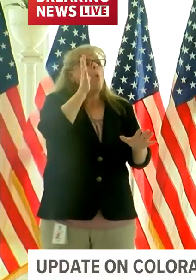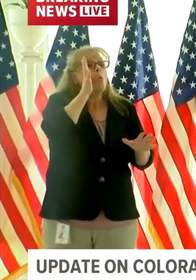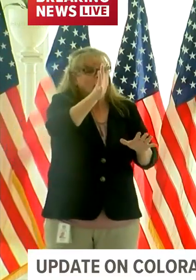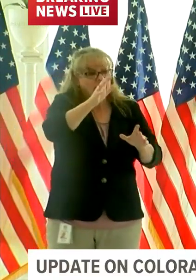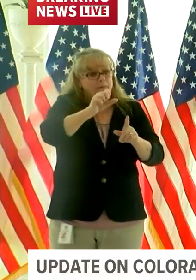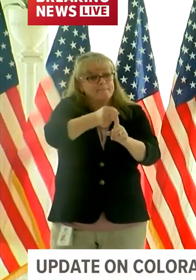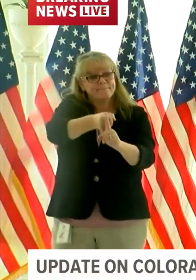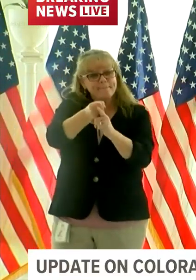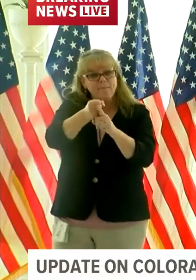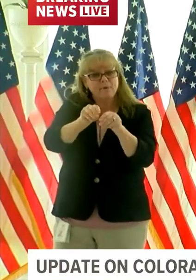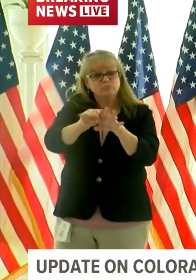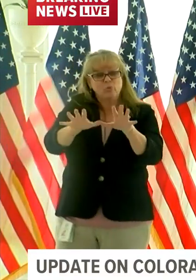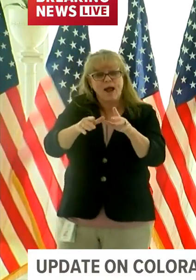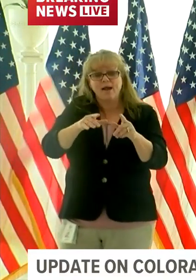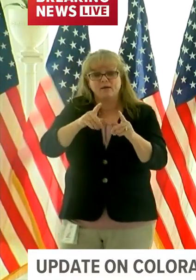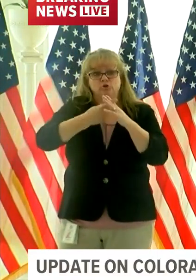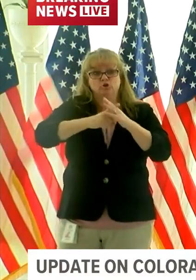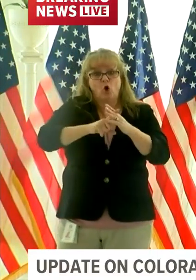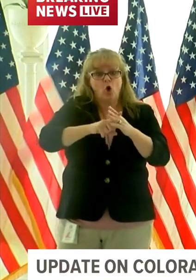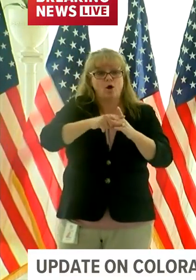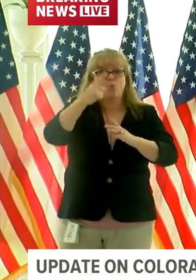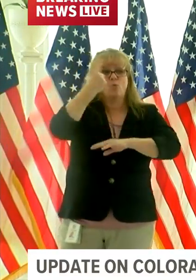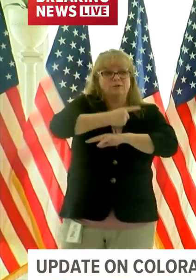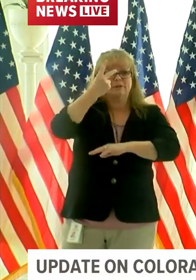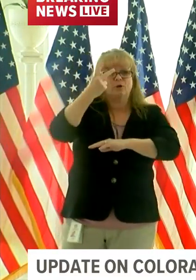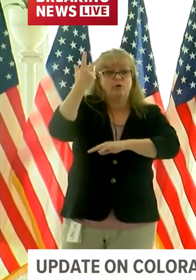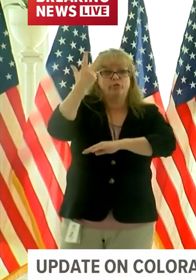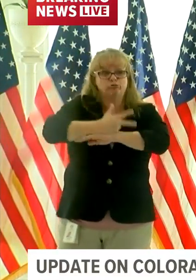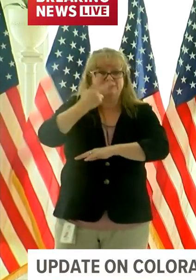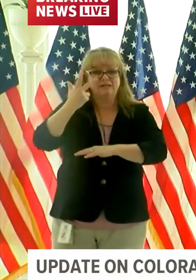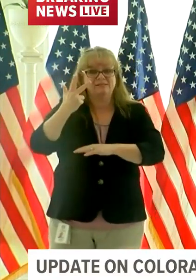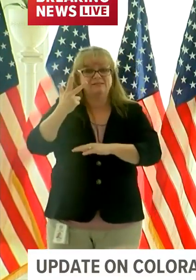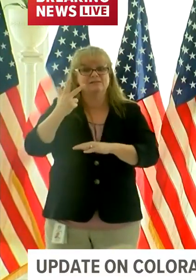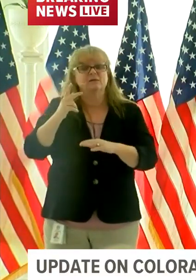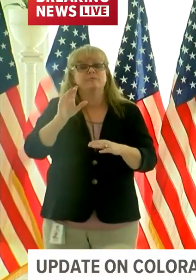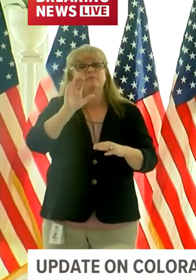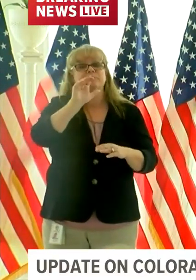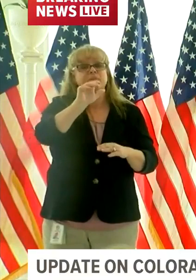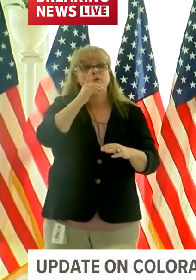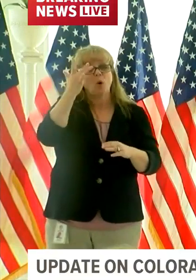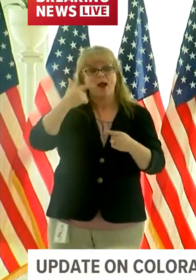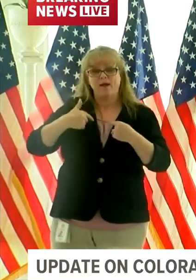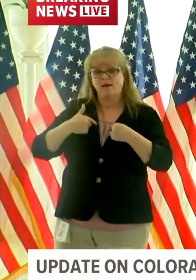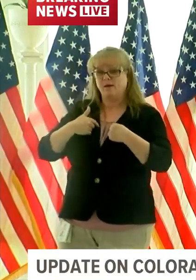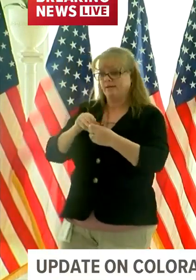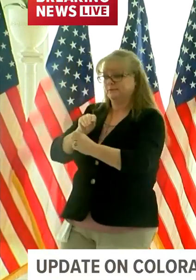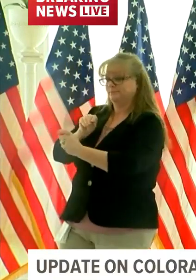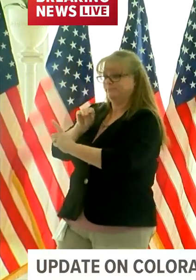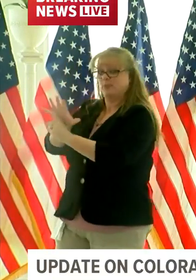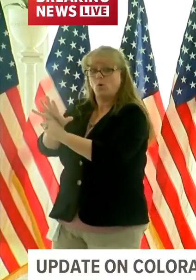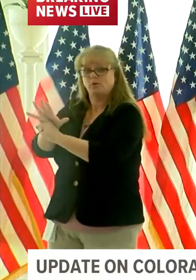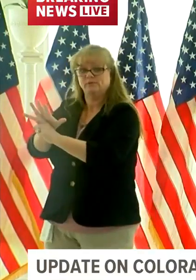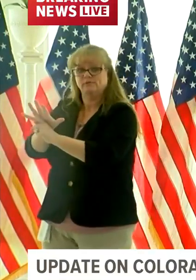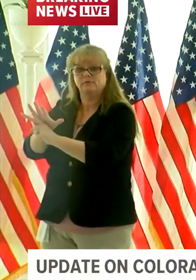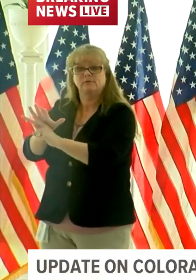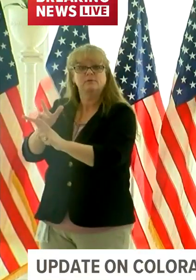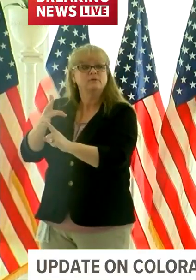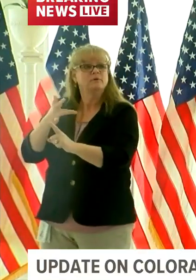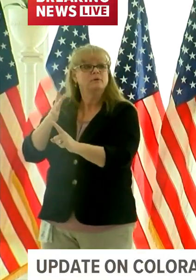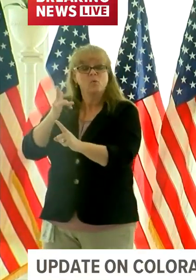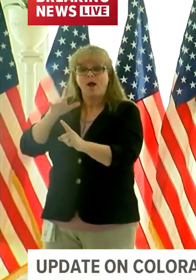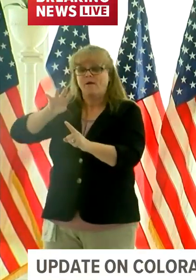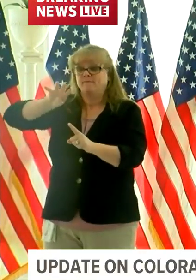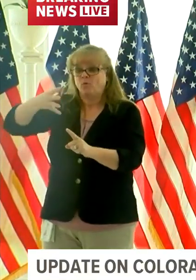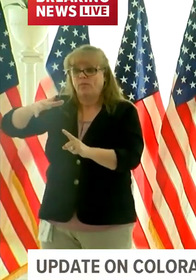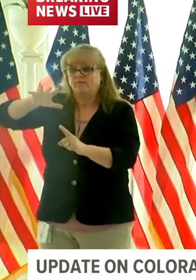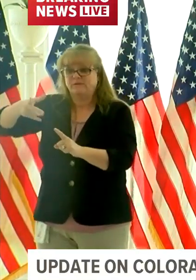Because when somebody's exposed to the virus, it takes 4 or 5 days for symptoms to manifest. As I said, there's reported